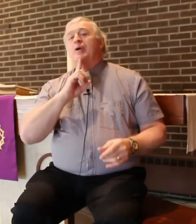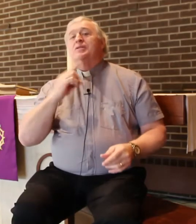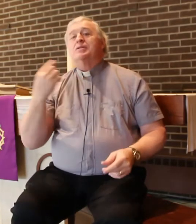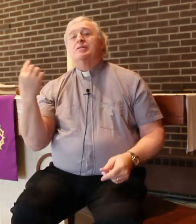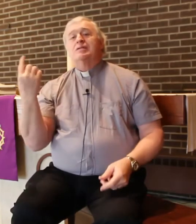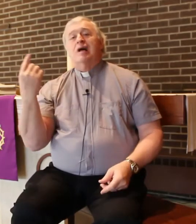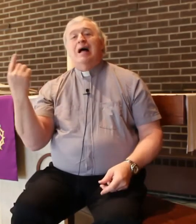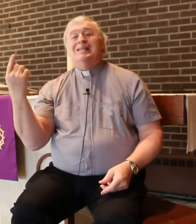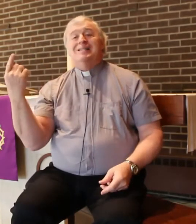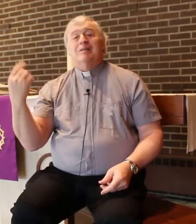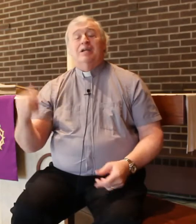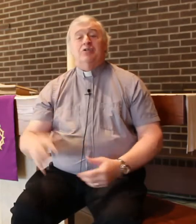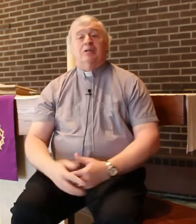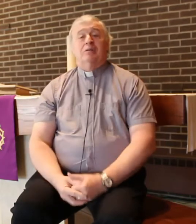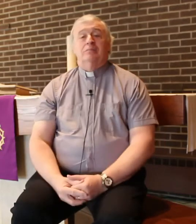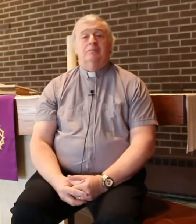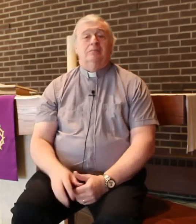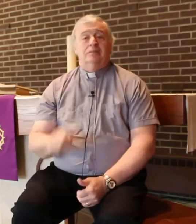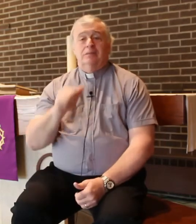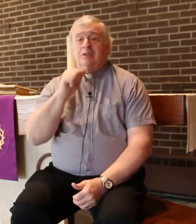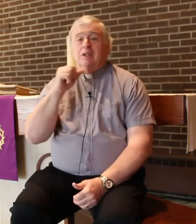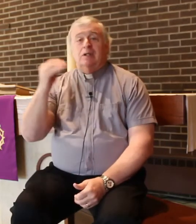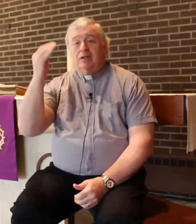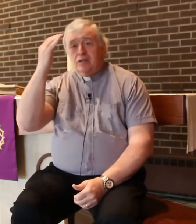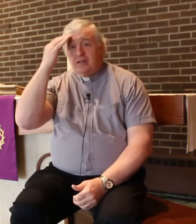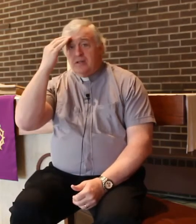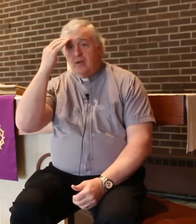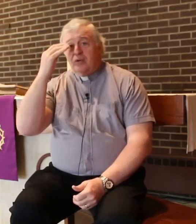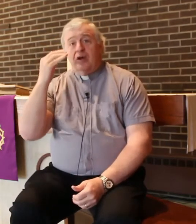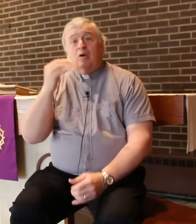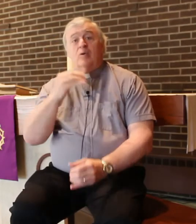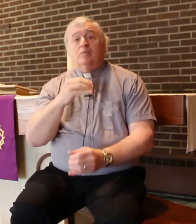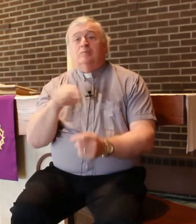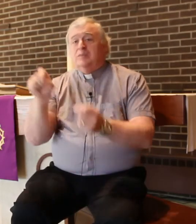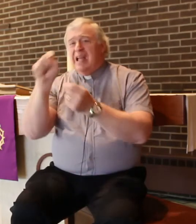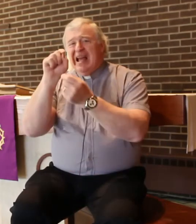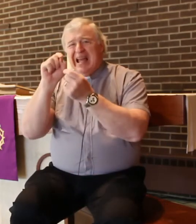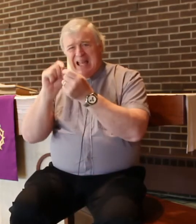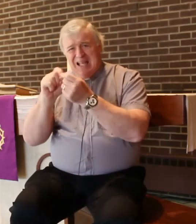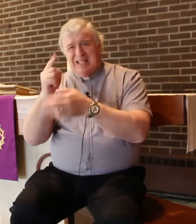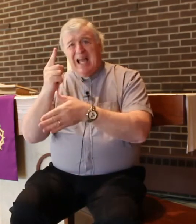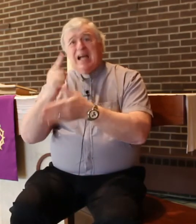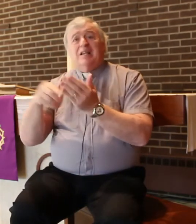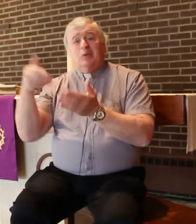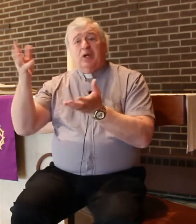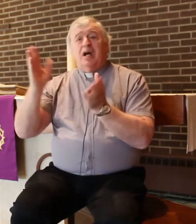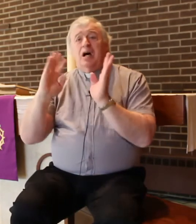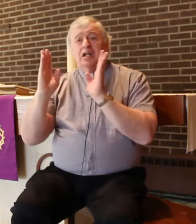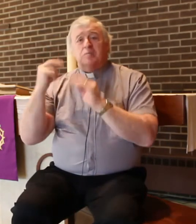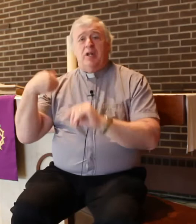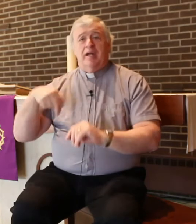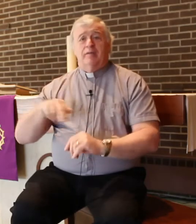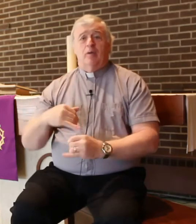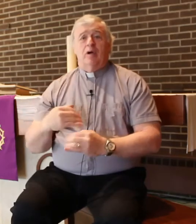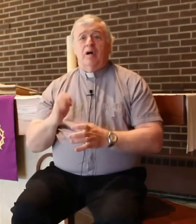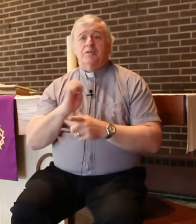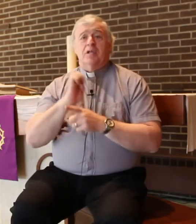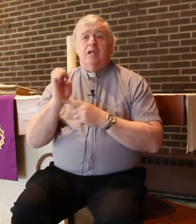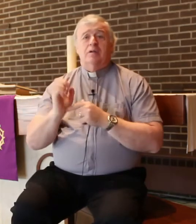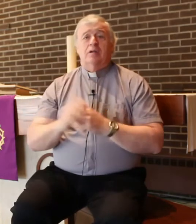virus isolation, don't know exactly what God has planned for us either.